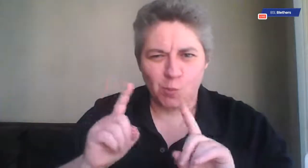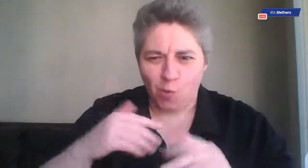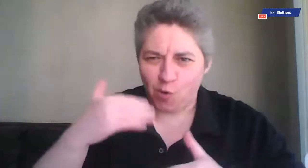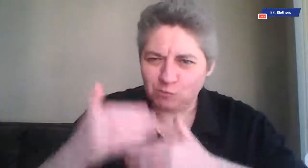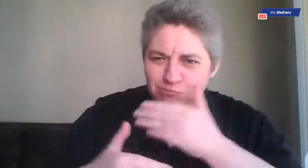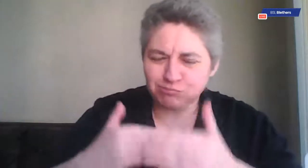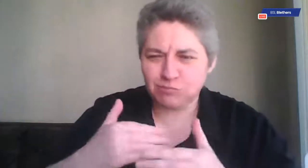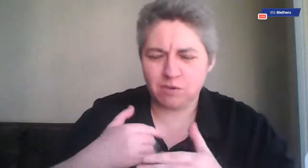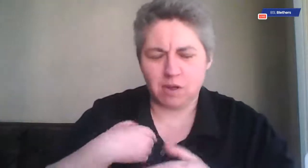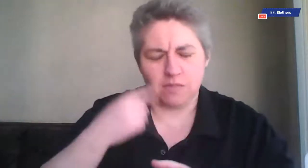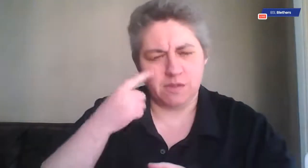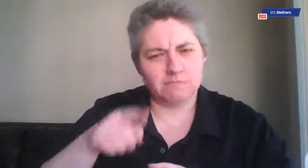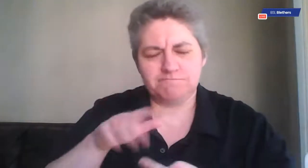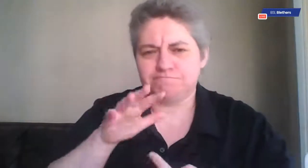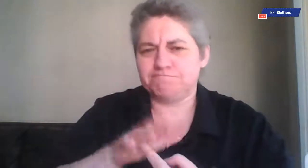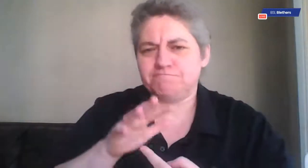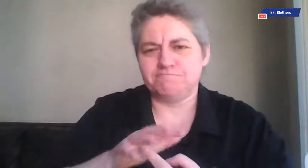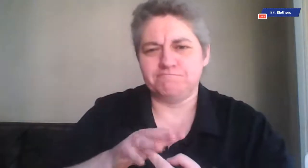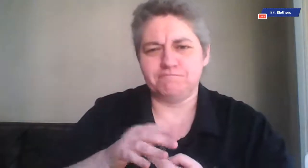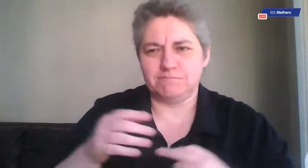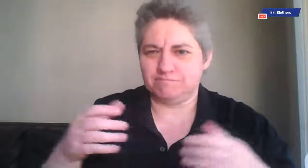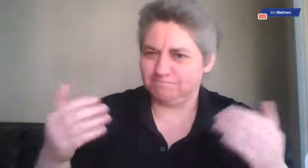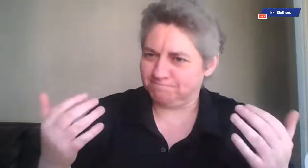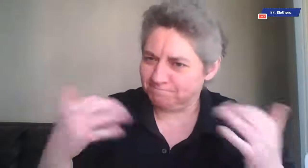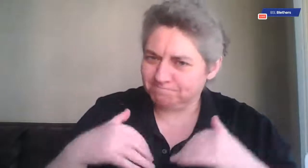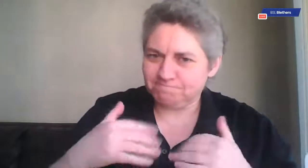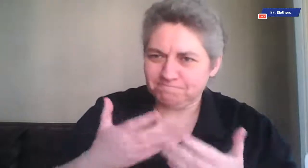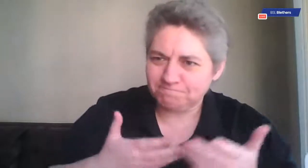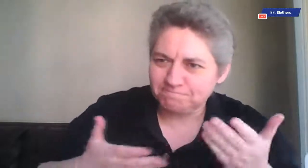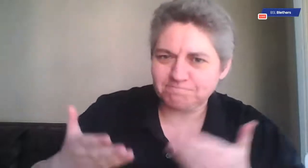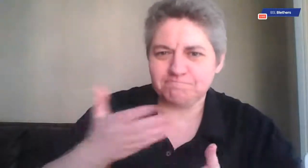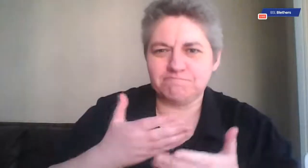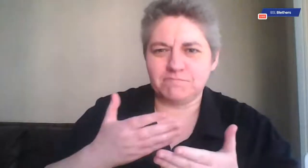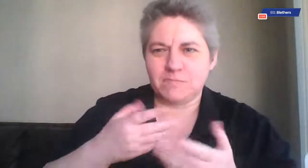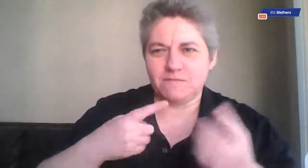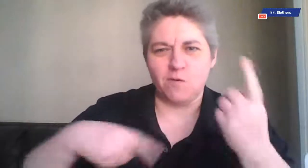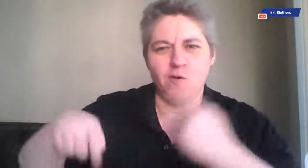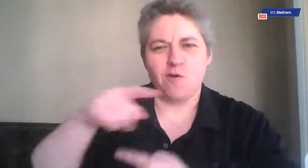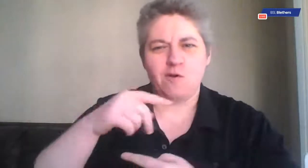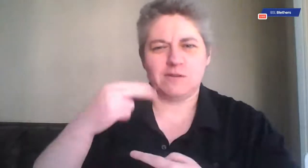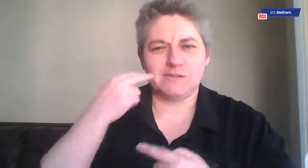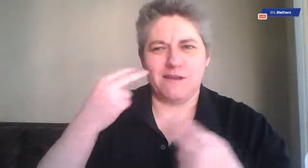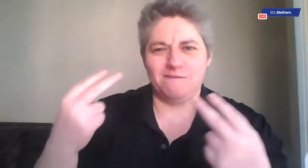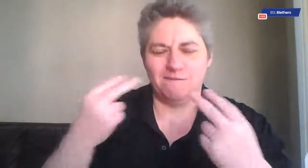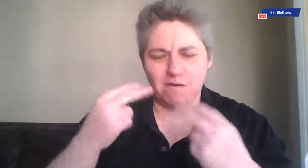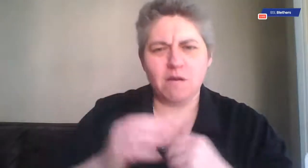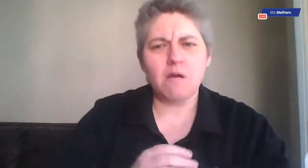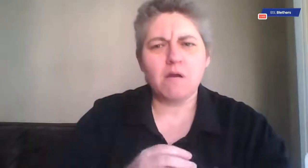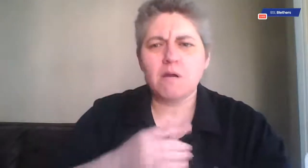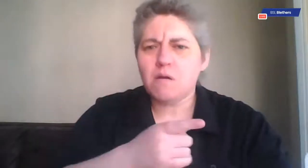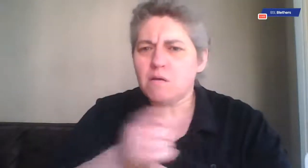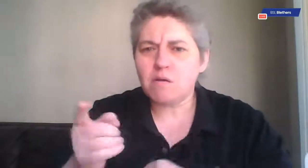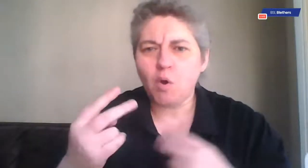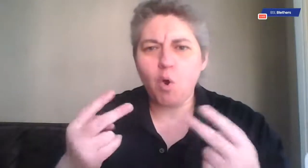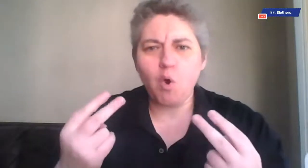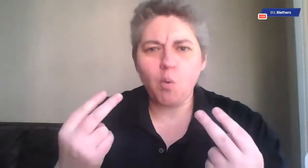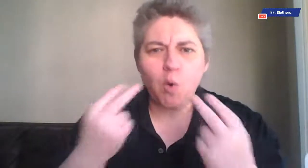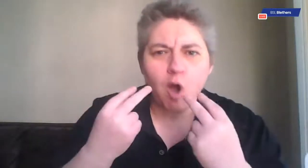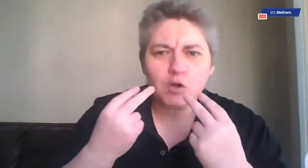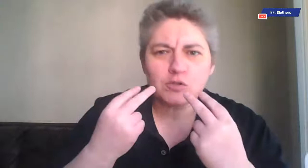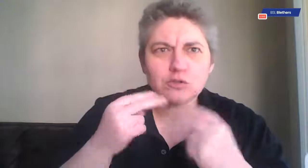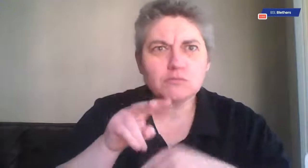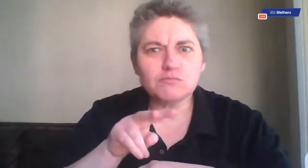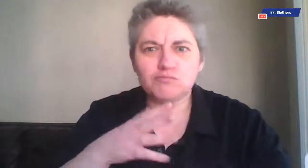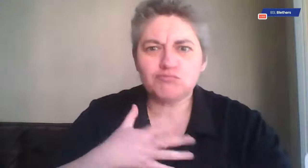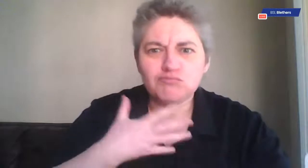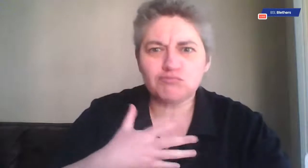culture, what they've been doing through COVID, and most importantly, they're coming here just to discuss with us and for